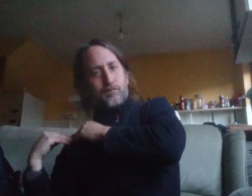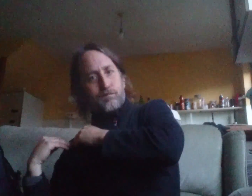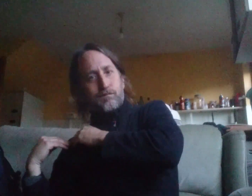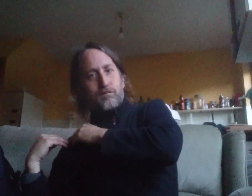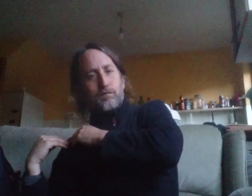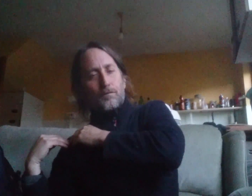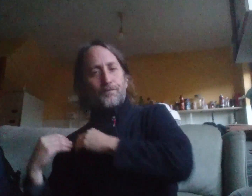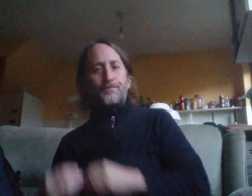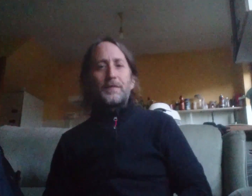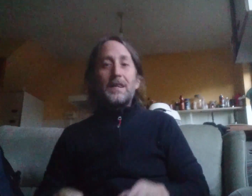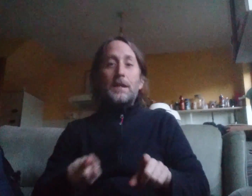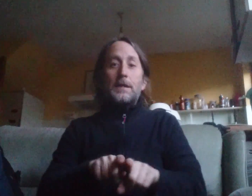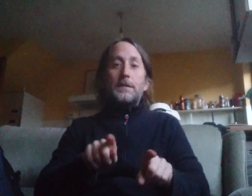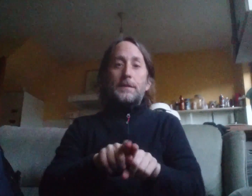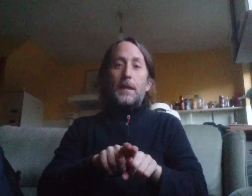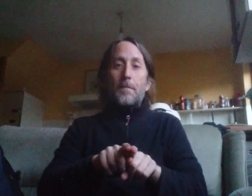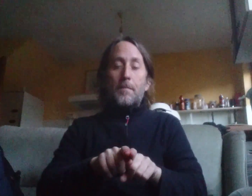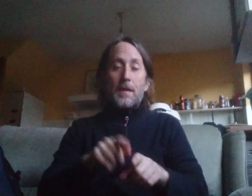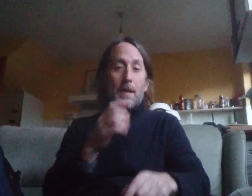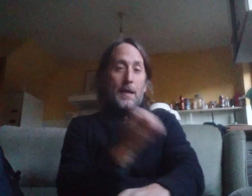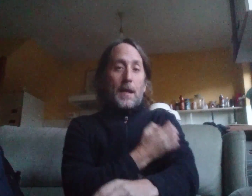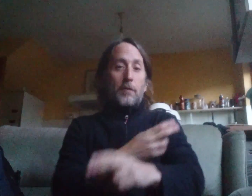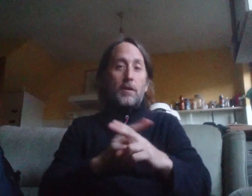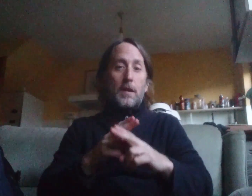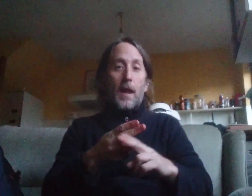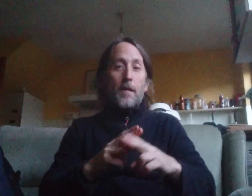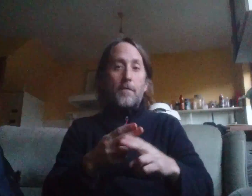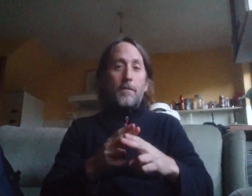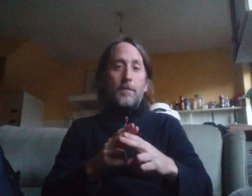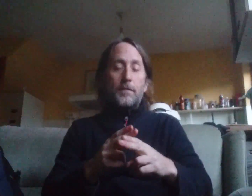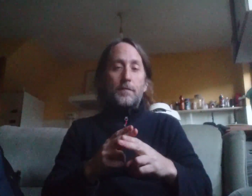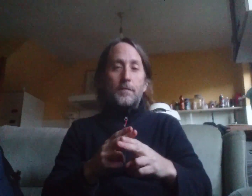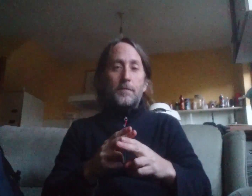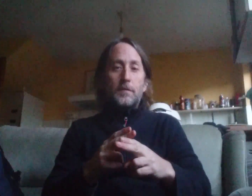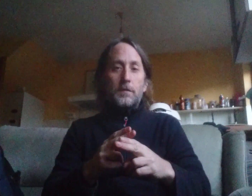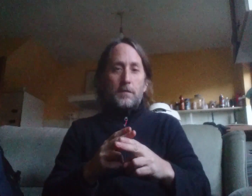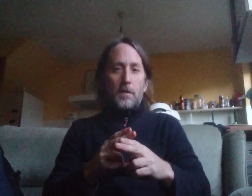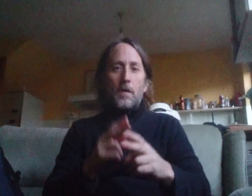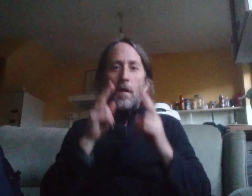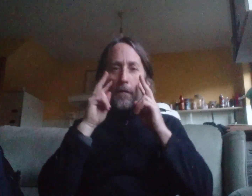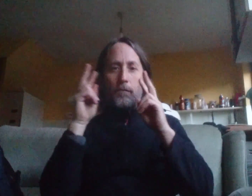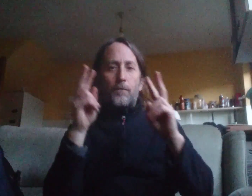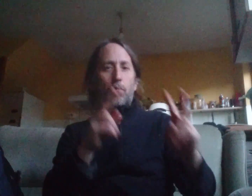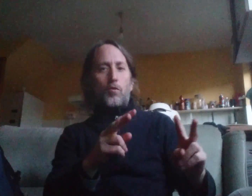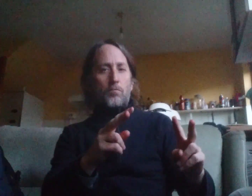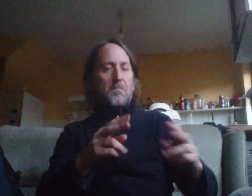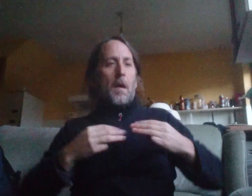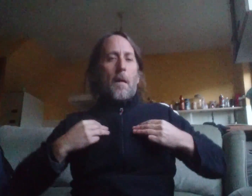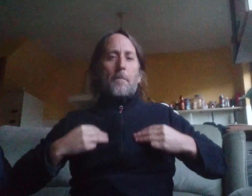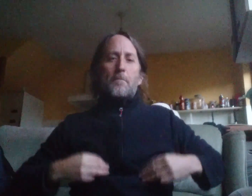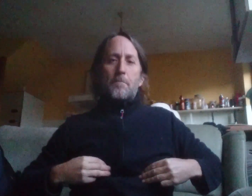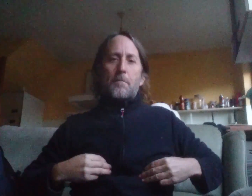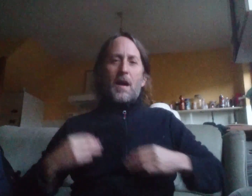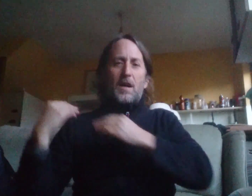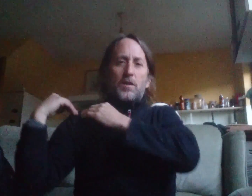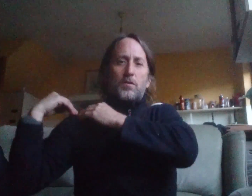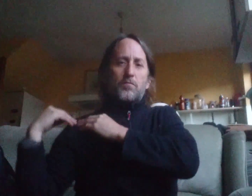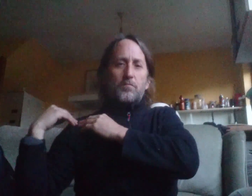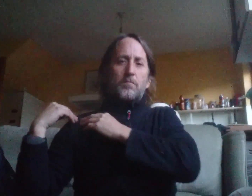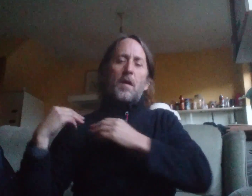Likewise, the success of the electric knife was powered by traditional norms that defined the carving as a masculine duty. Yet,